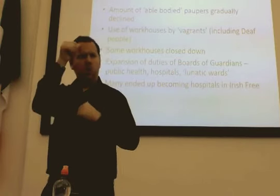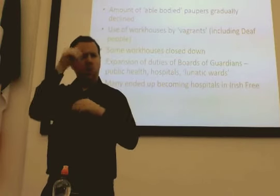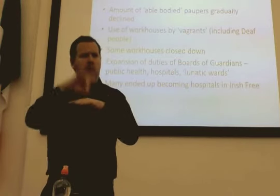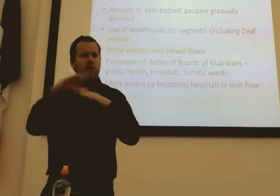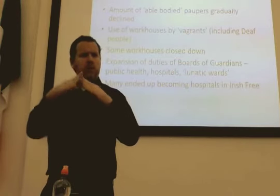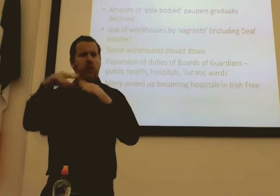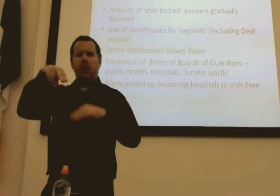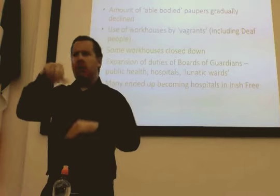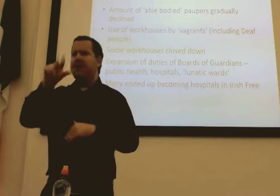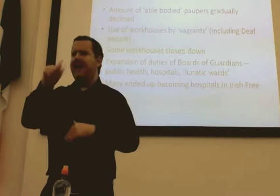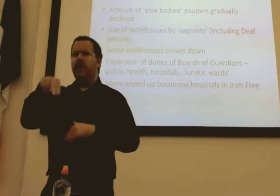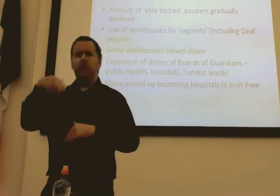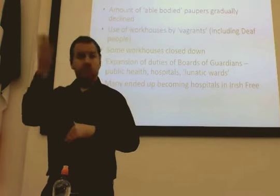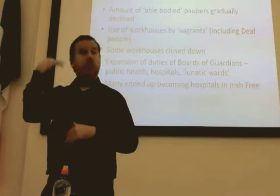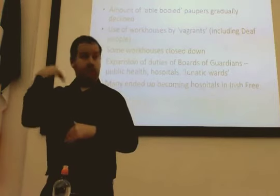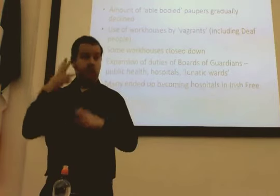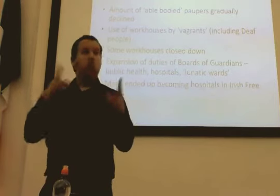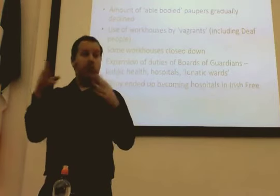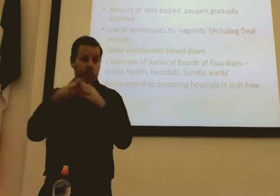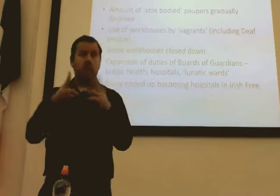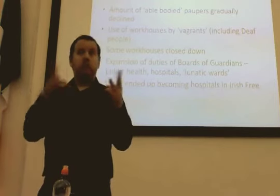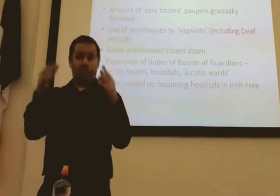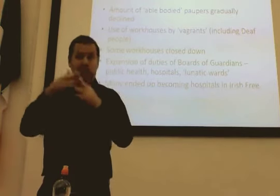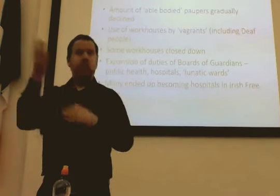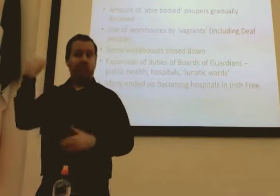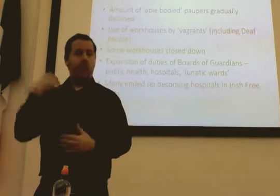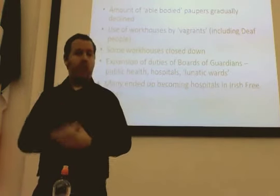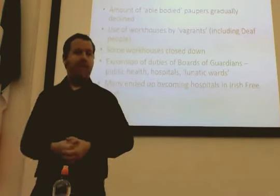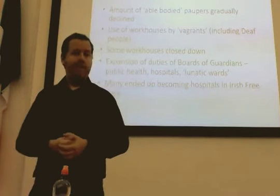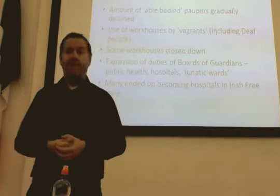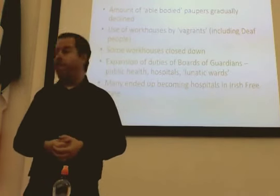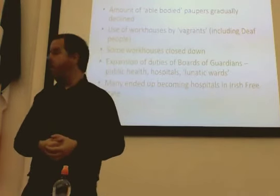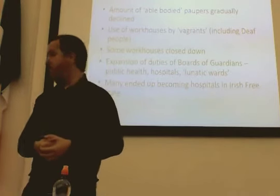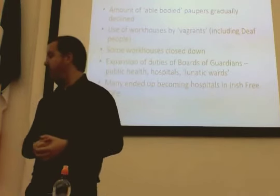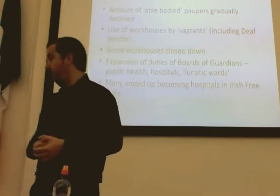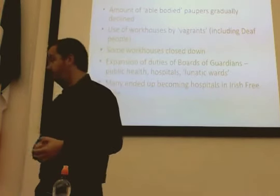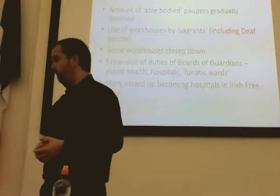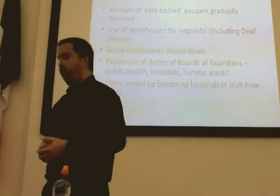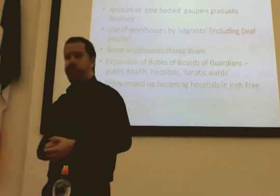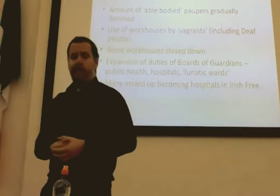don't know if you're familiar with that hospital in Navan. That was previously a workhouse.